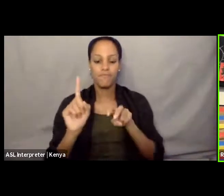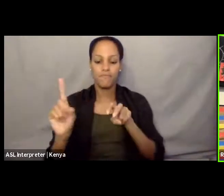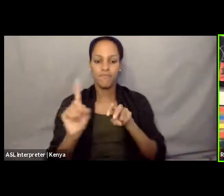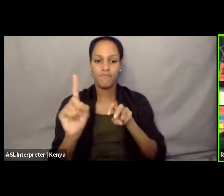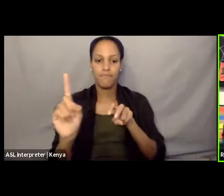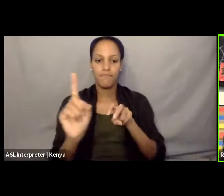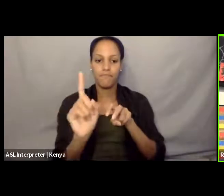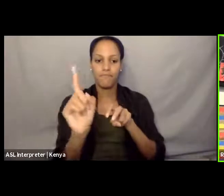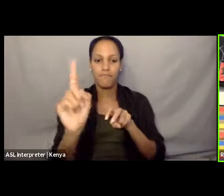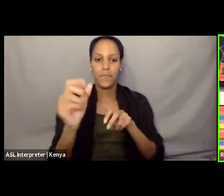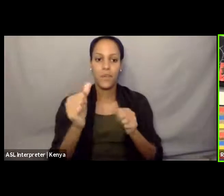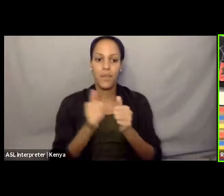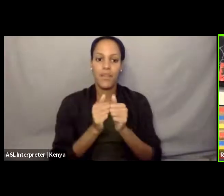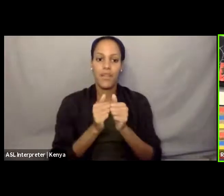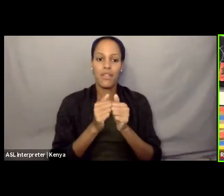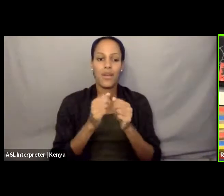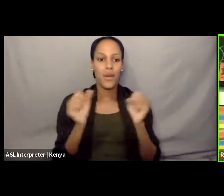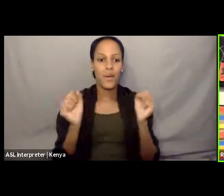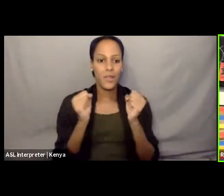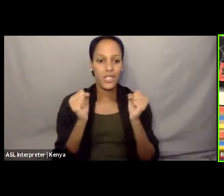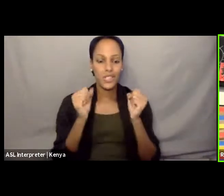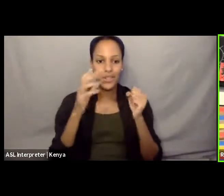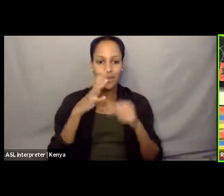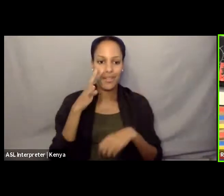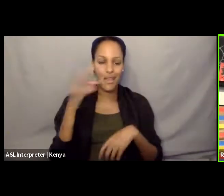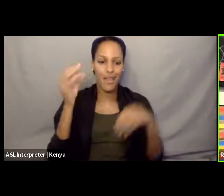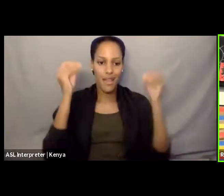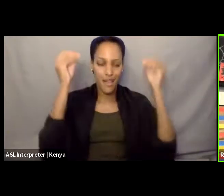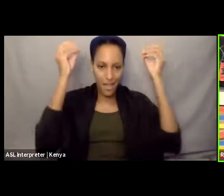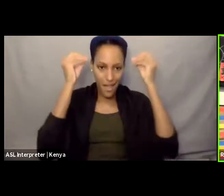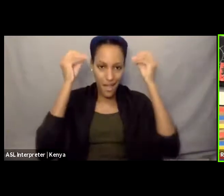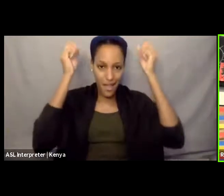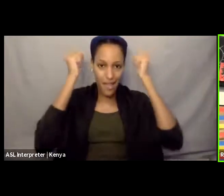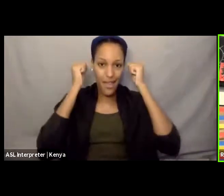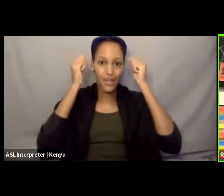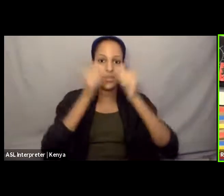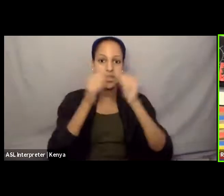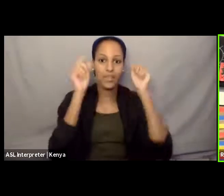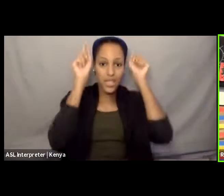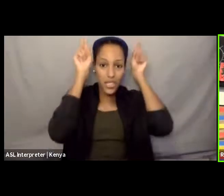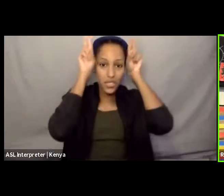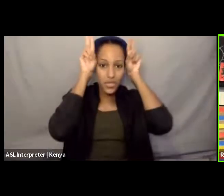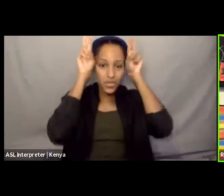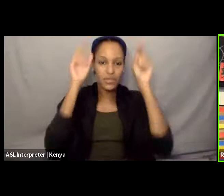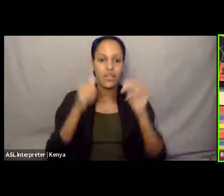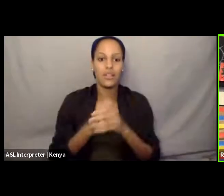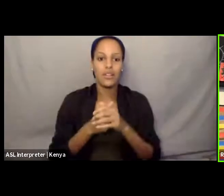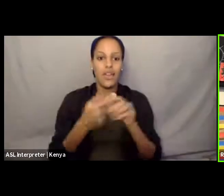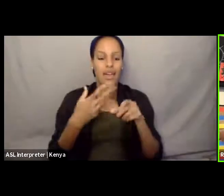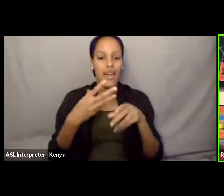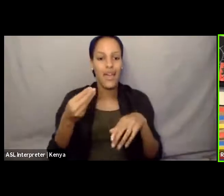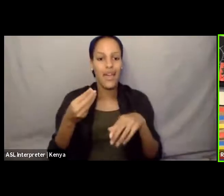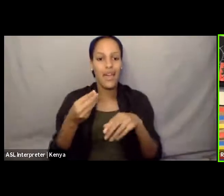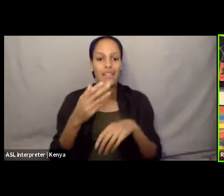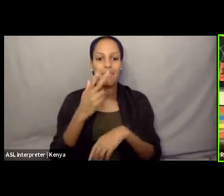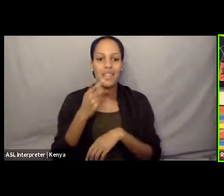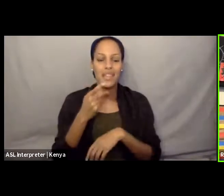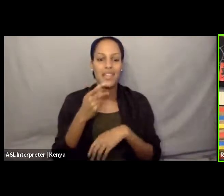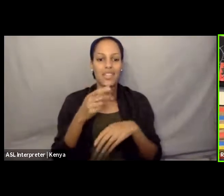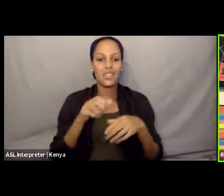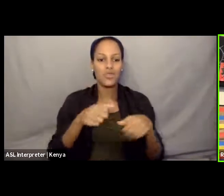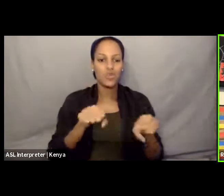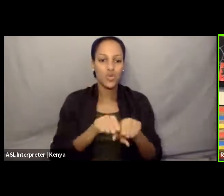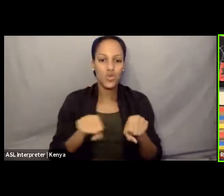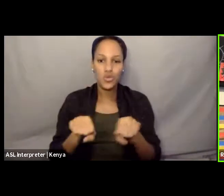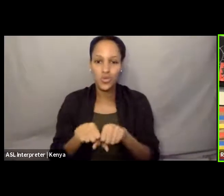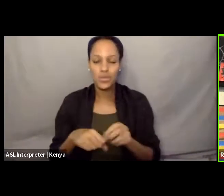hat with pointy ears, walking a mini Doberman pincher wearing matching pink booties,